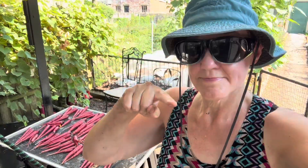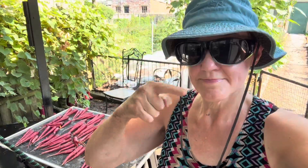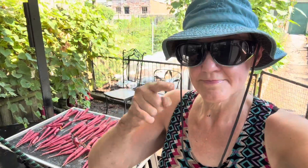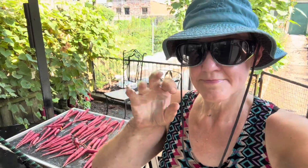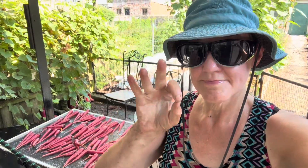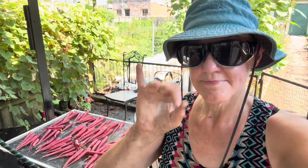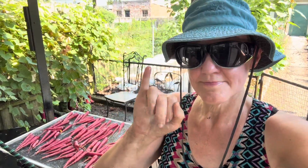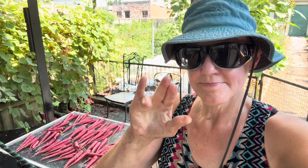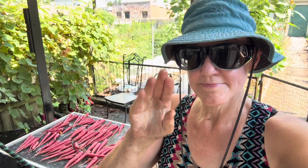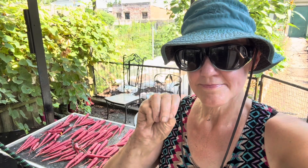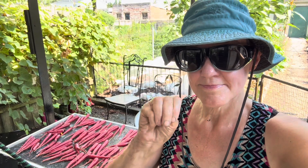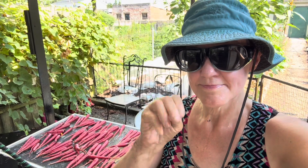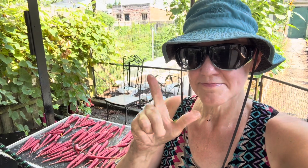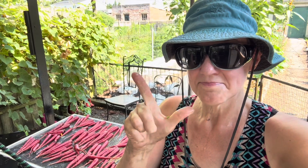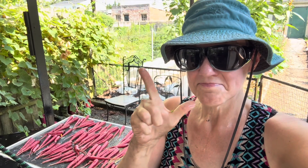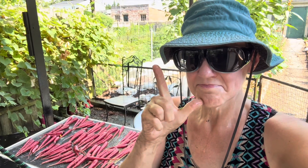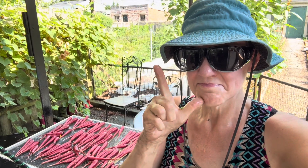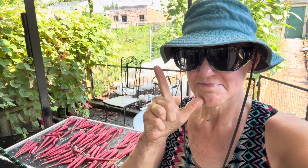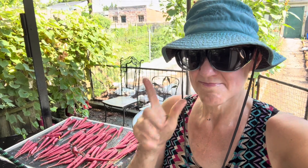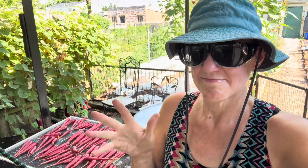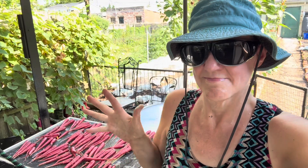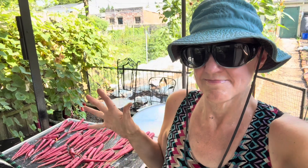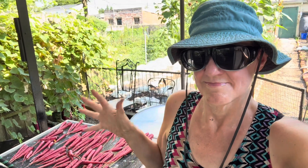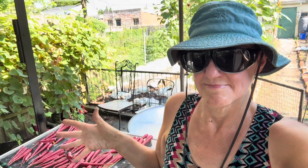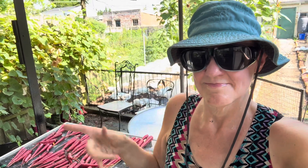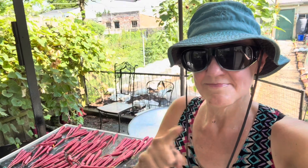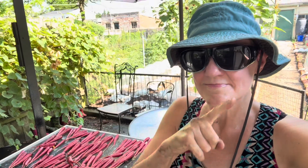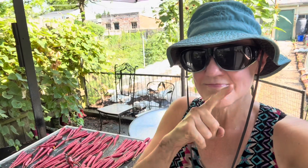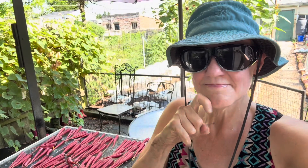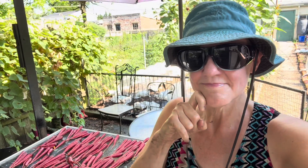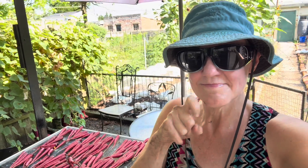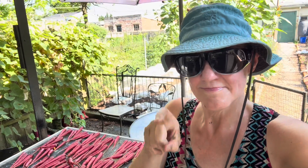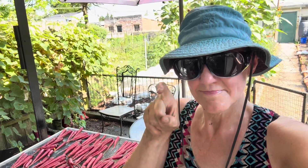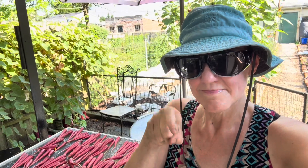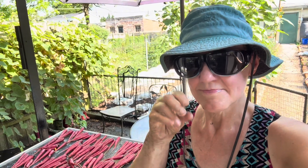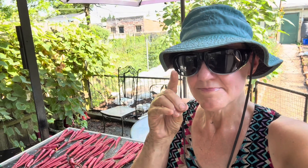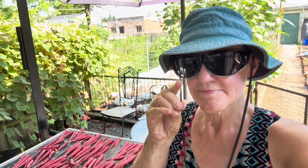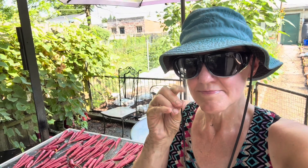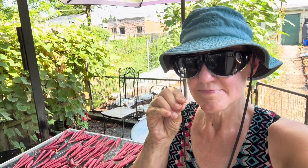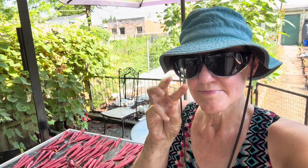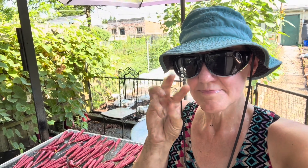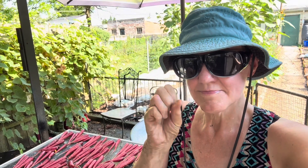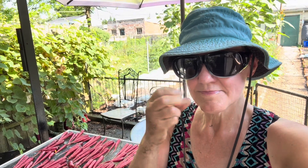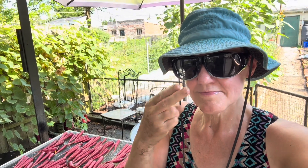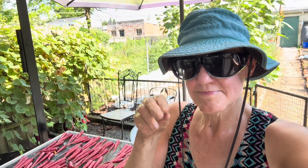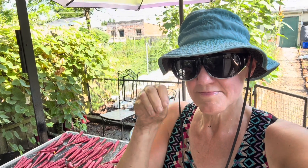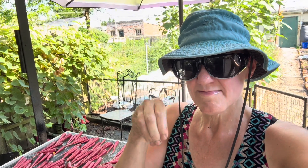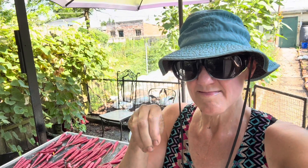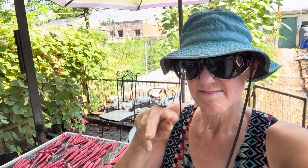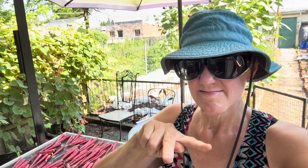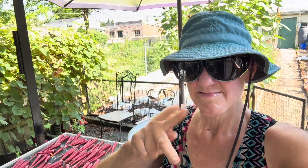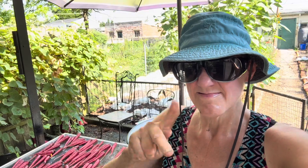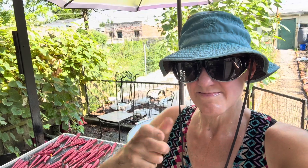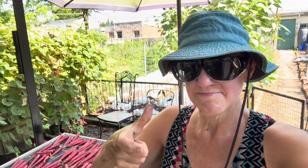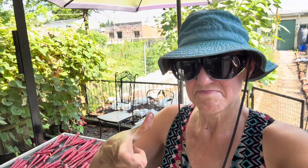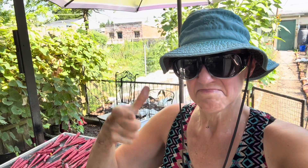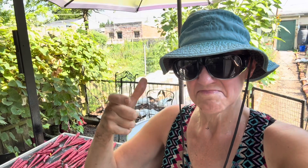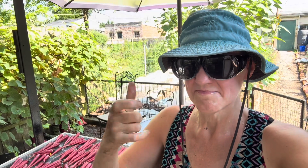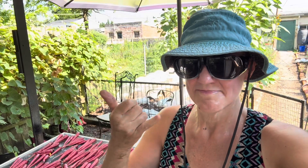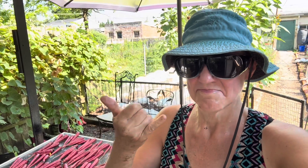Time to start filming lunch, so I'm going to leave these carrots to dry, and they will require one more wash inside before storing,